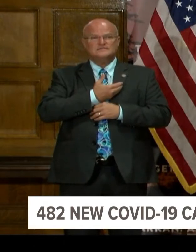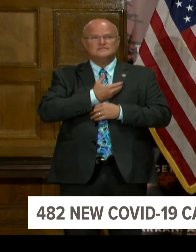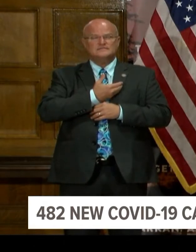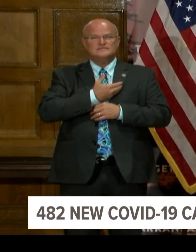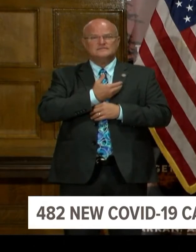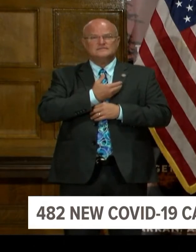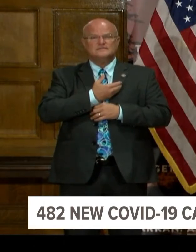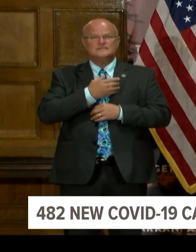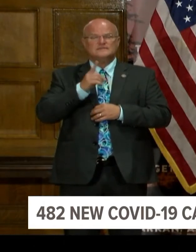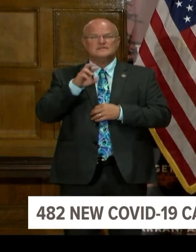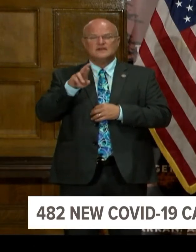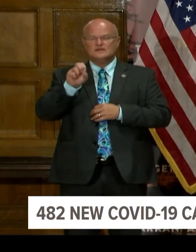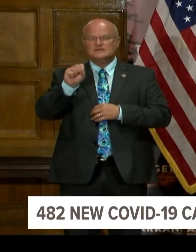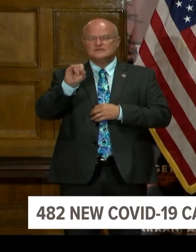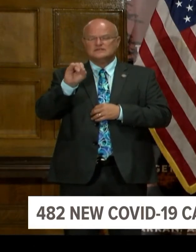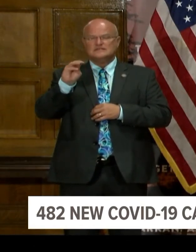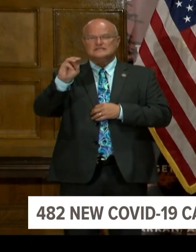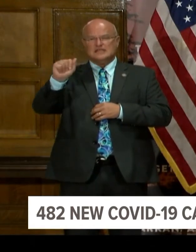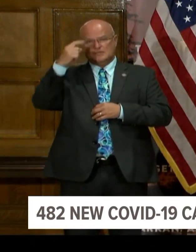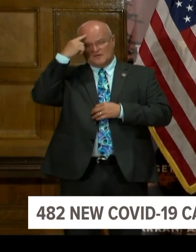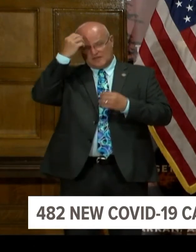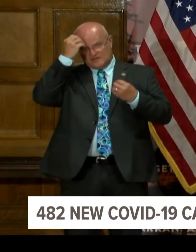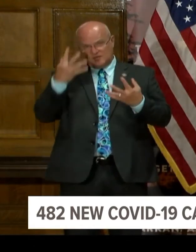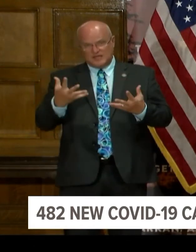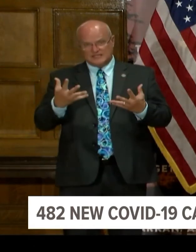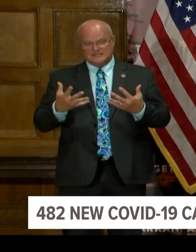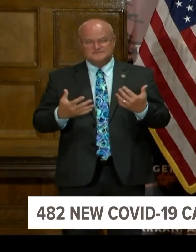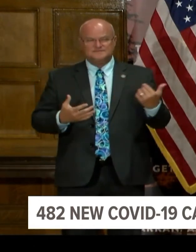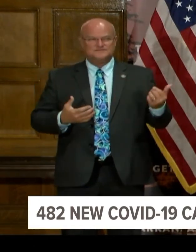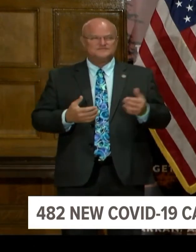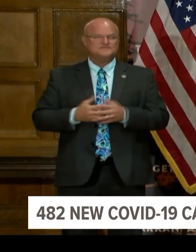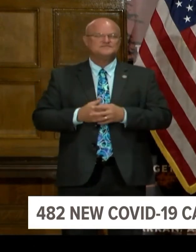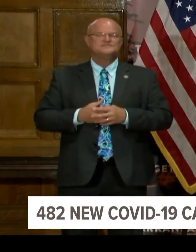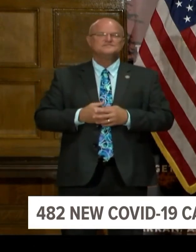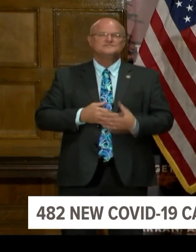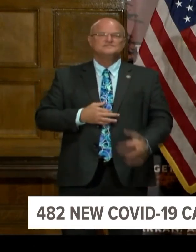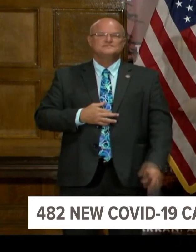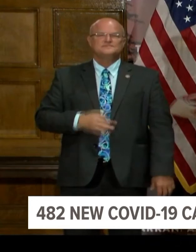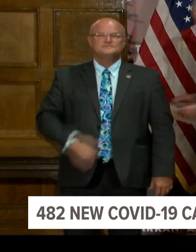Dr. Seema here for the information. See if...